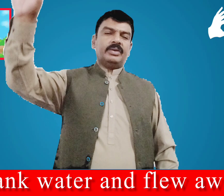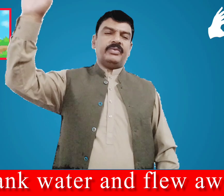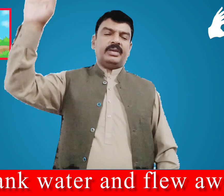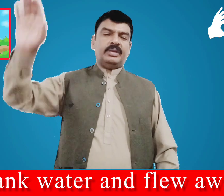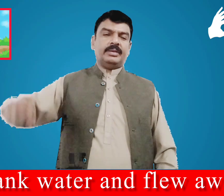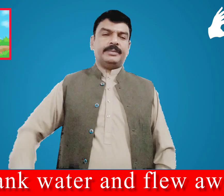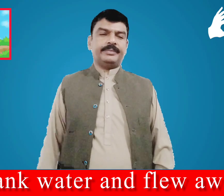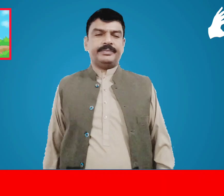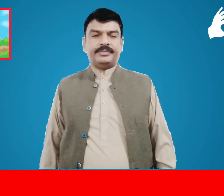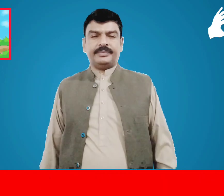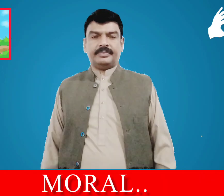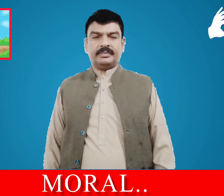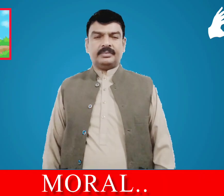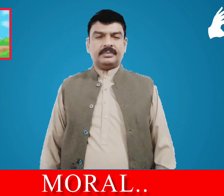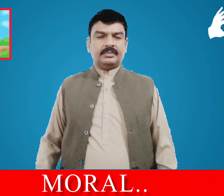away.